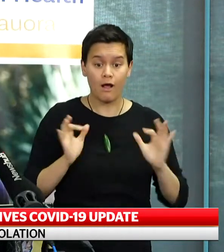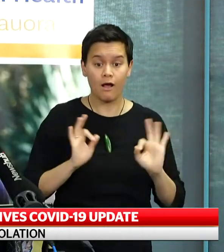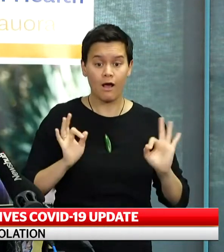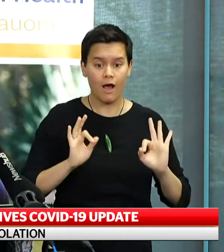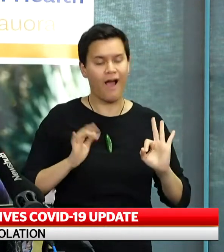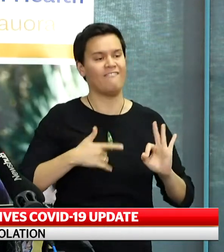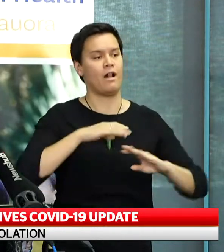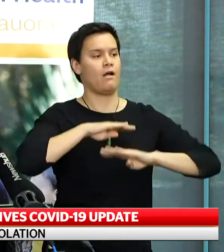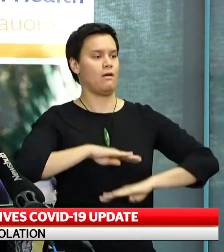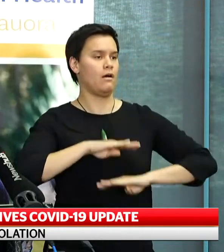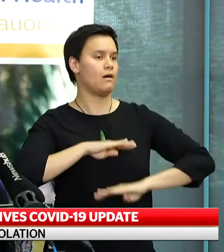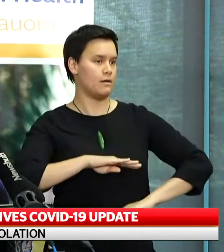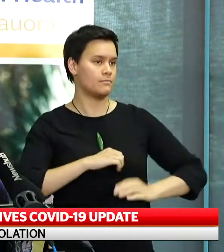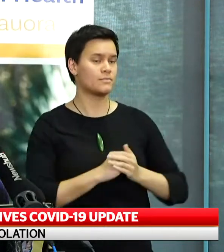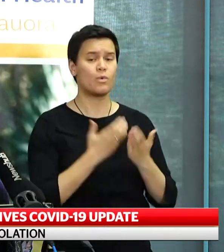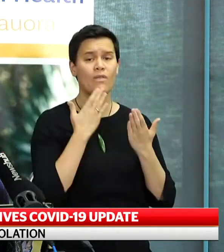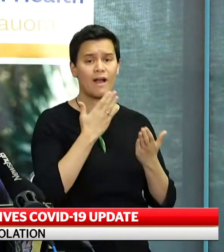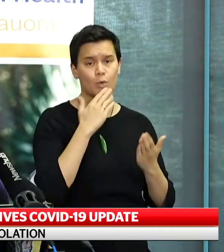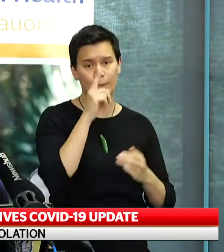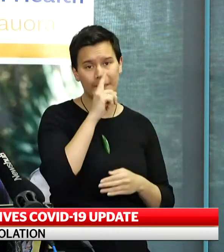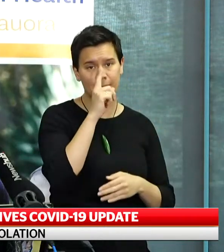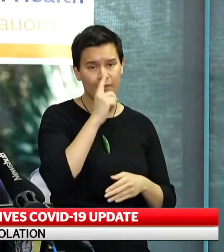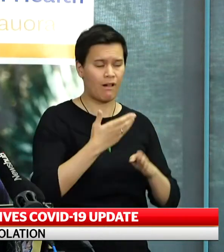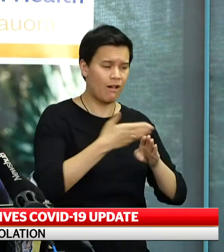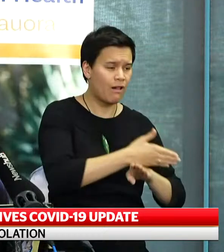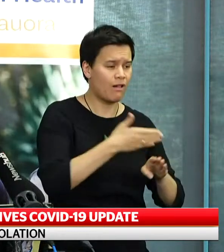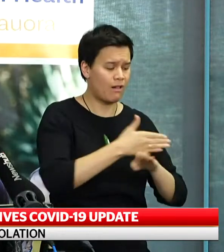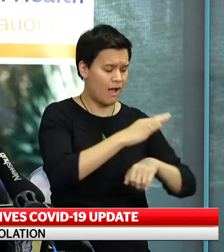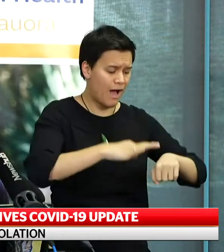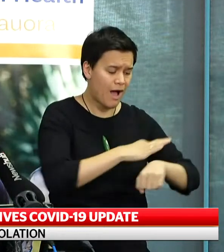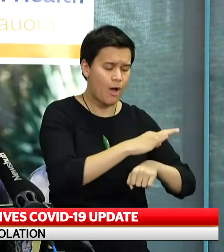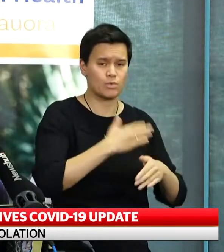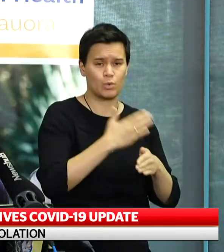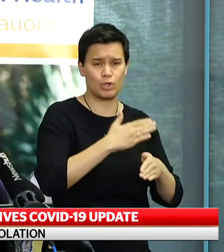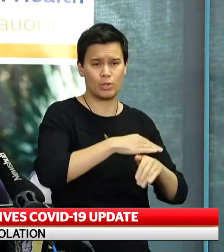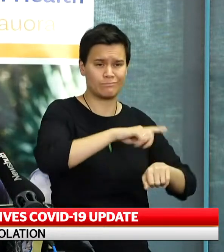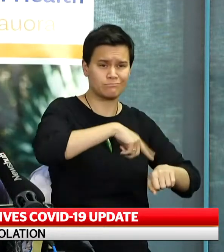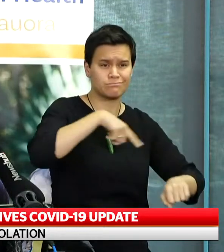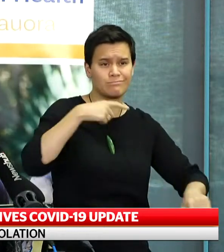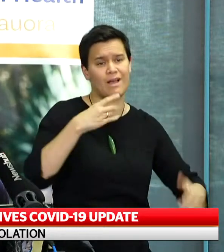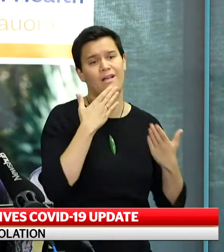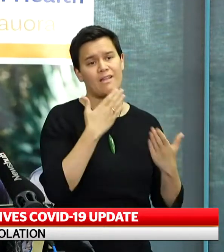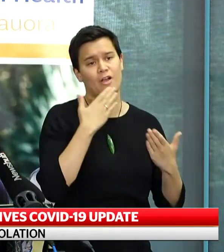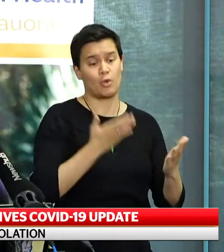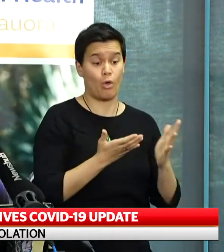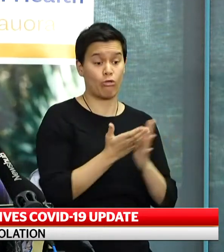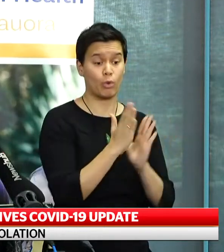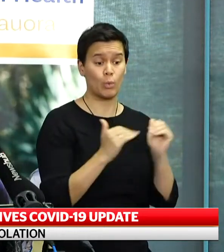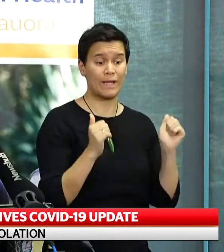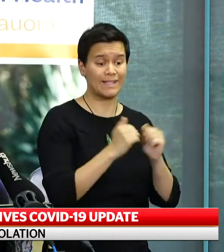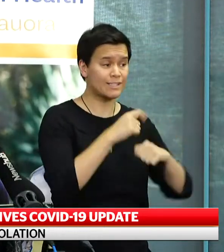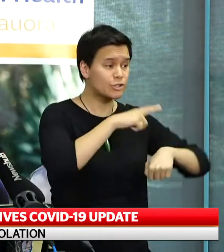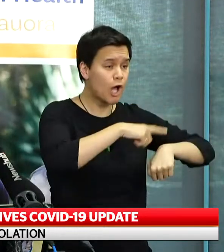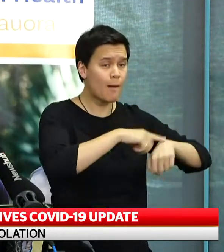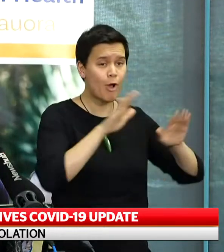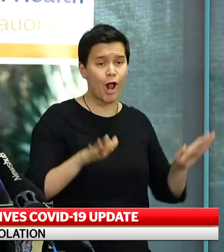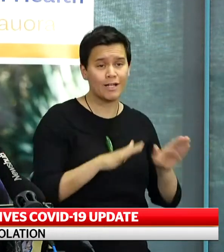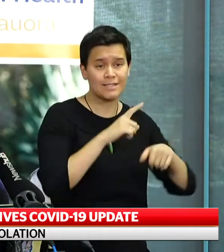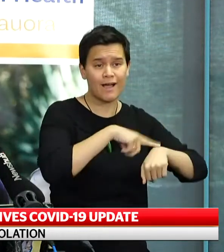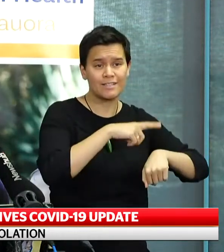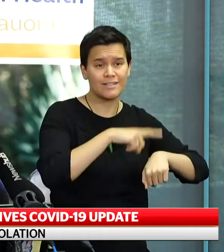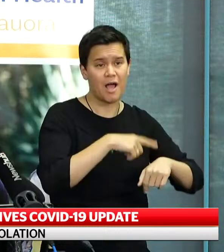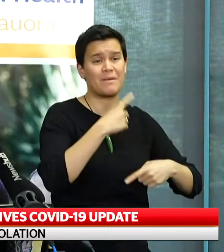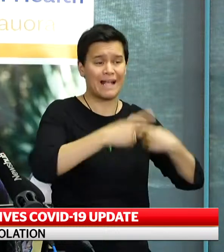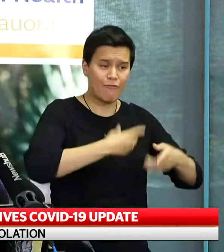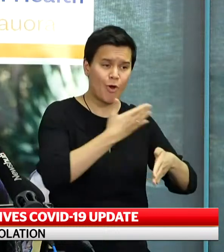long hours, both setting up for and undertaking testing in those community centres over the weekend, at the urgent care centres, and